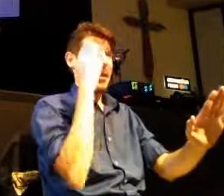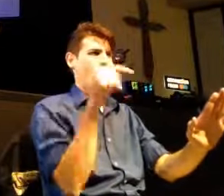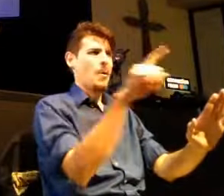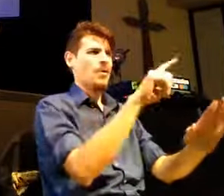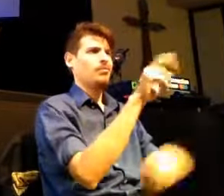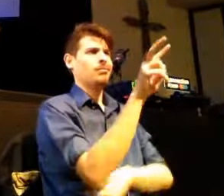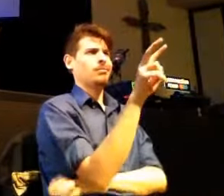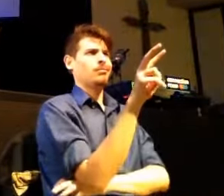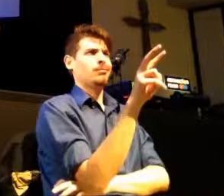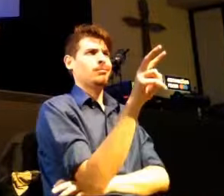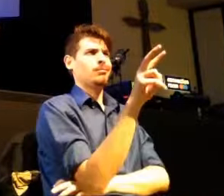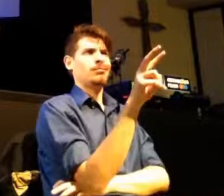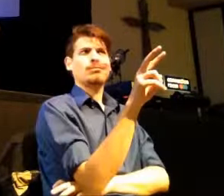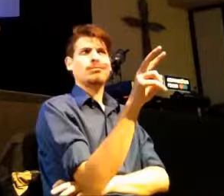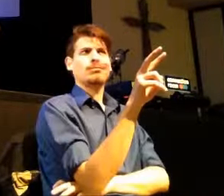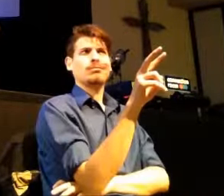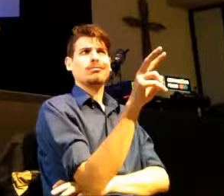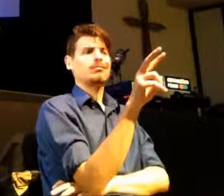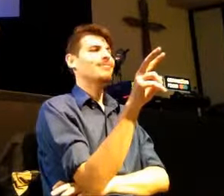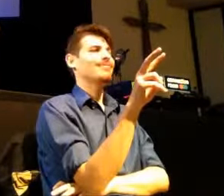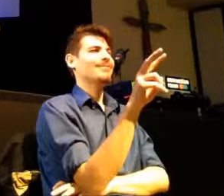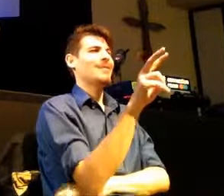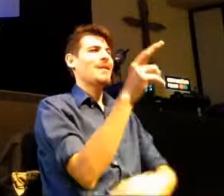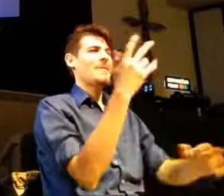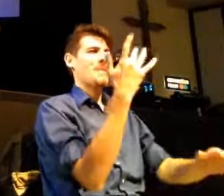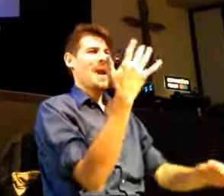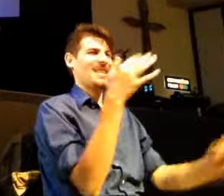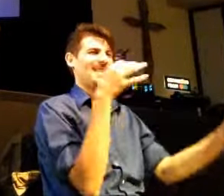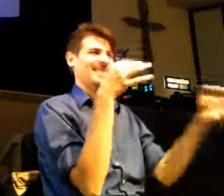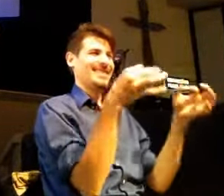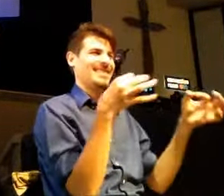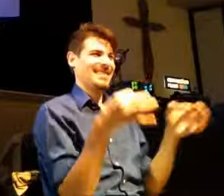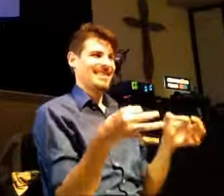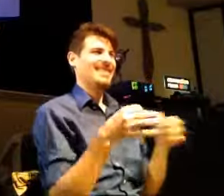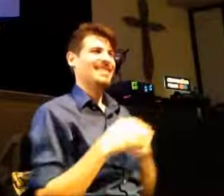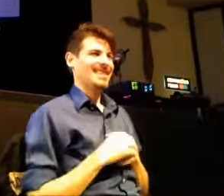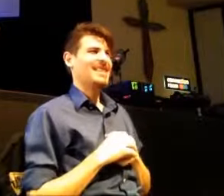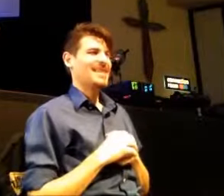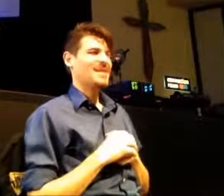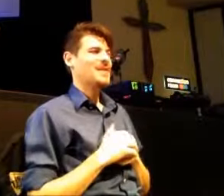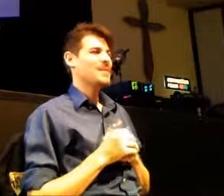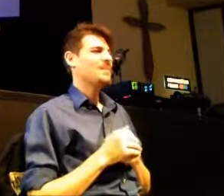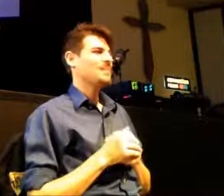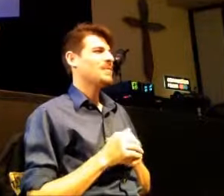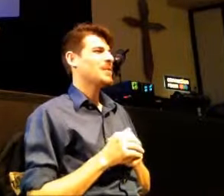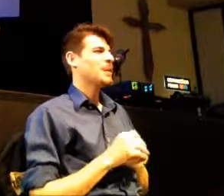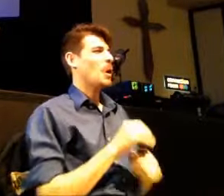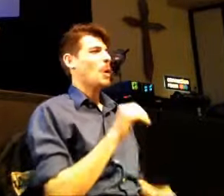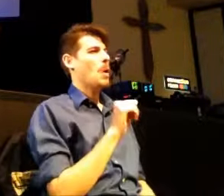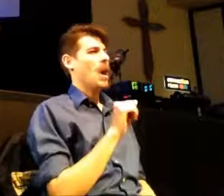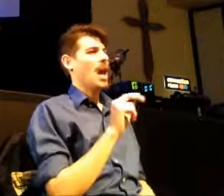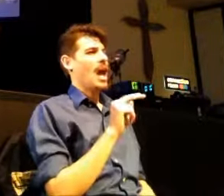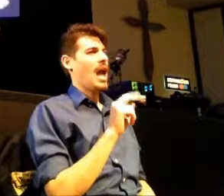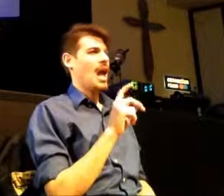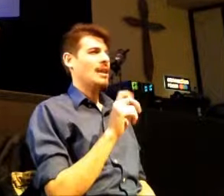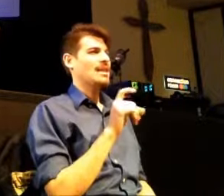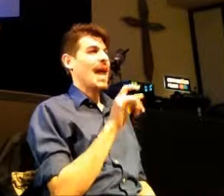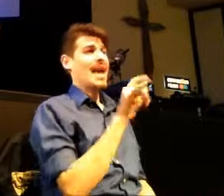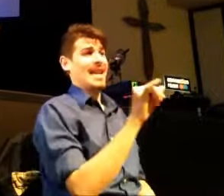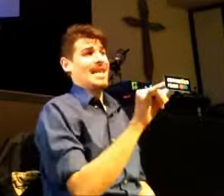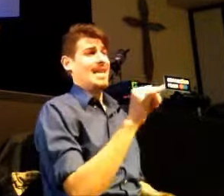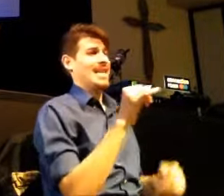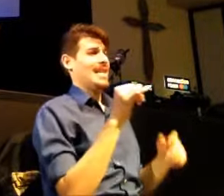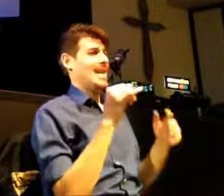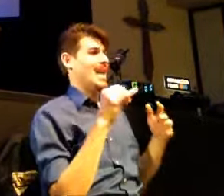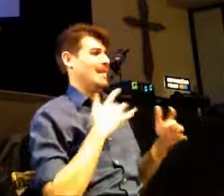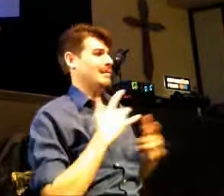this. Think of anxiety as the general sense of feeling and gloom that is